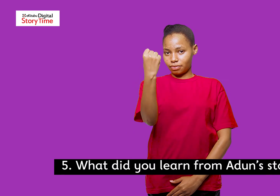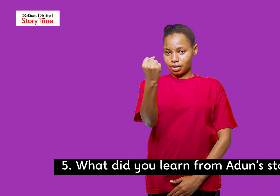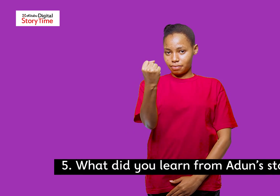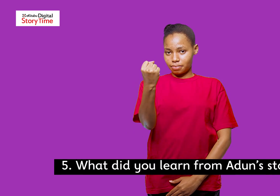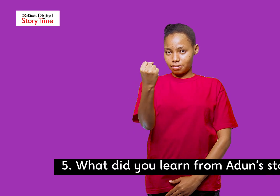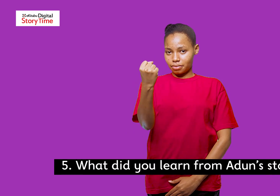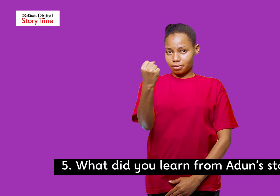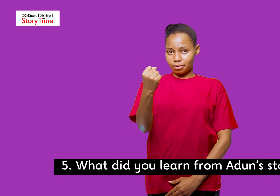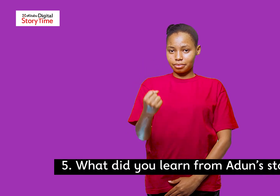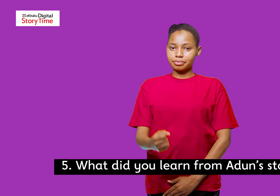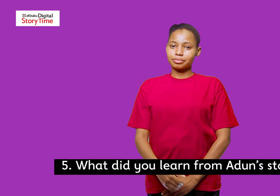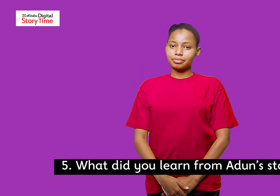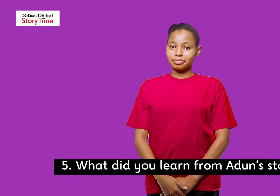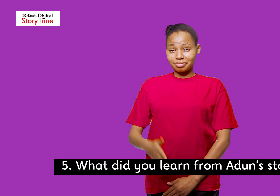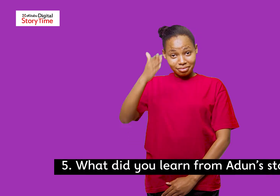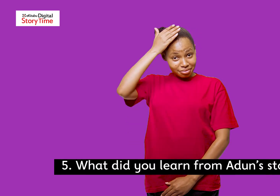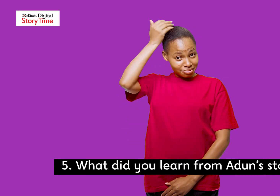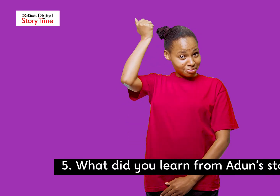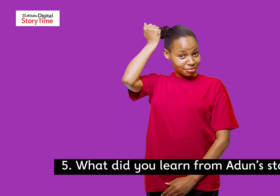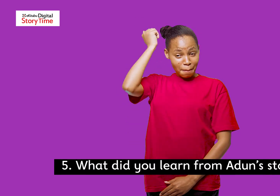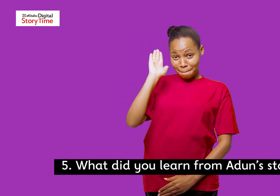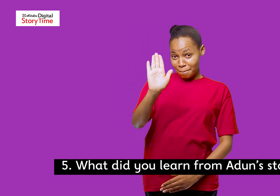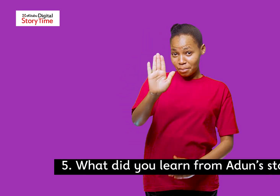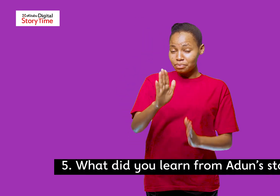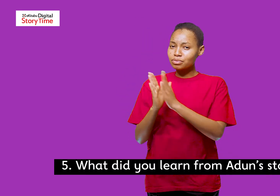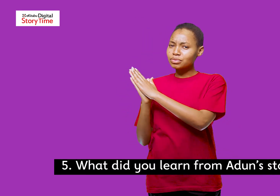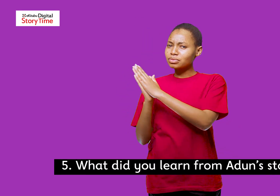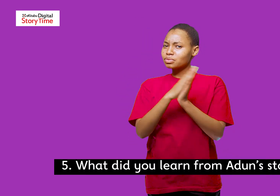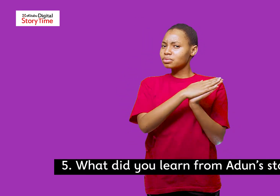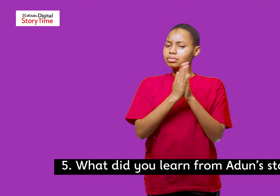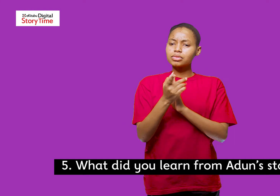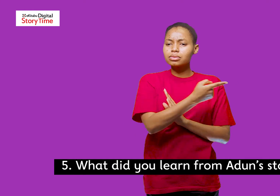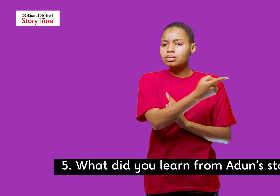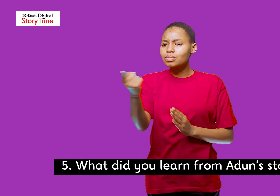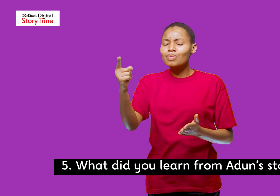Number 5. What did you learn from Adon's story?